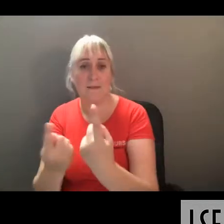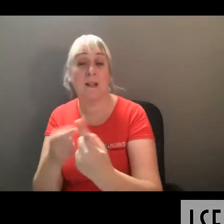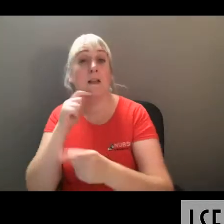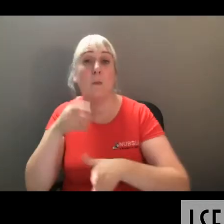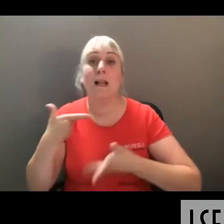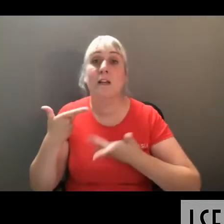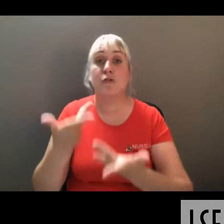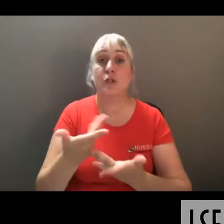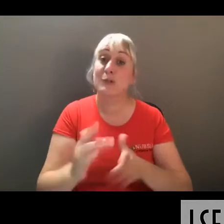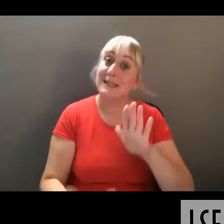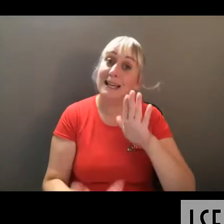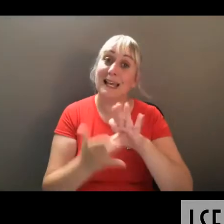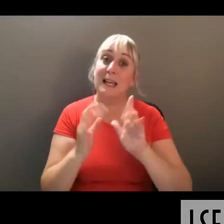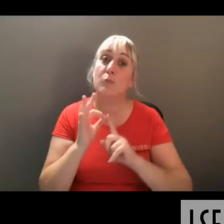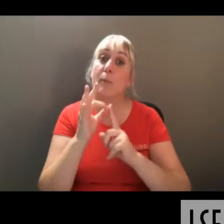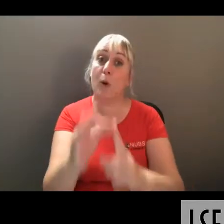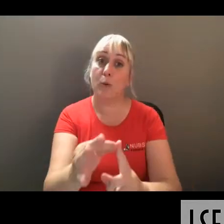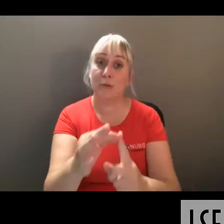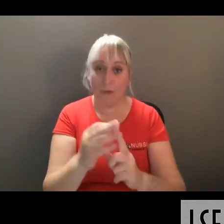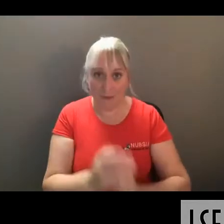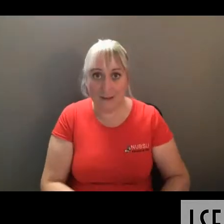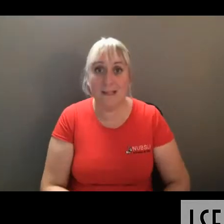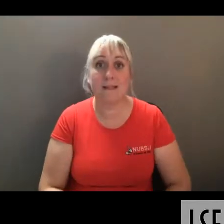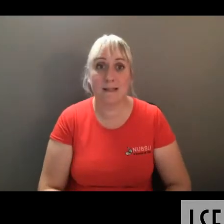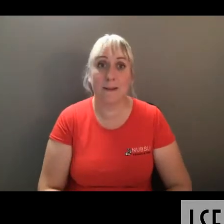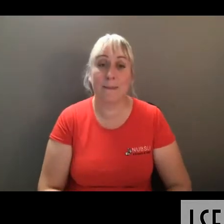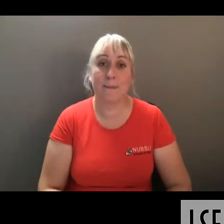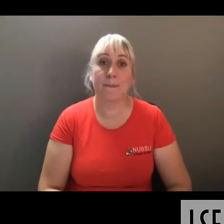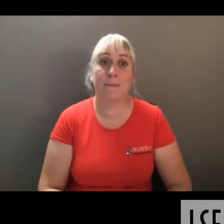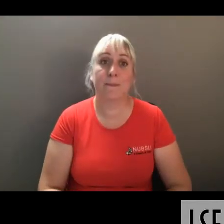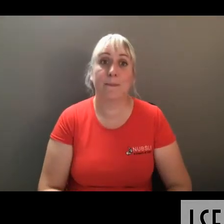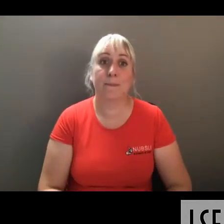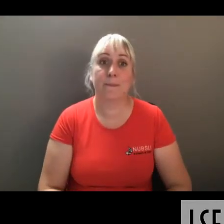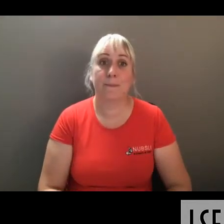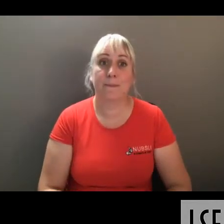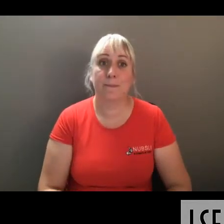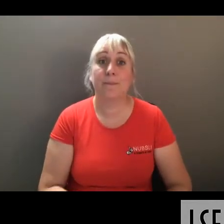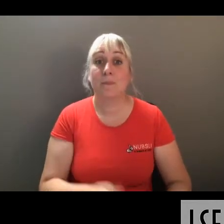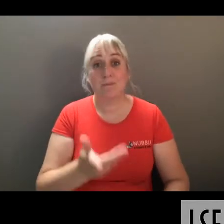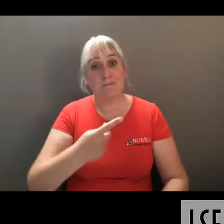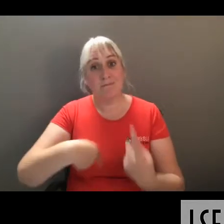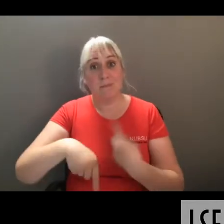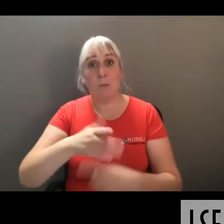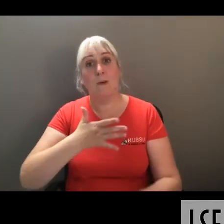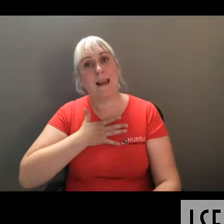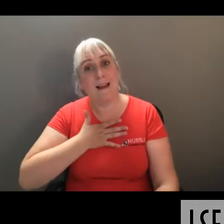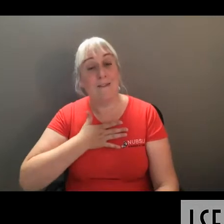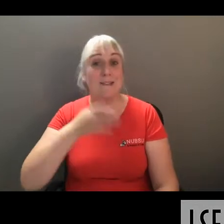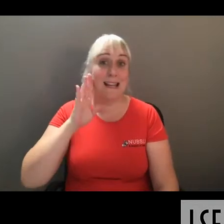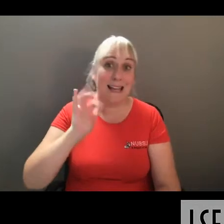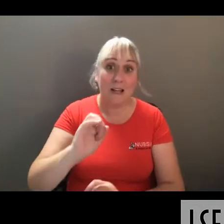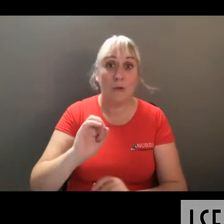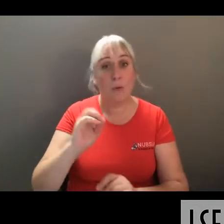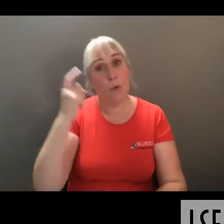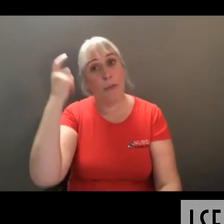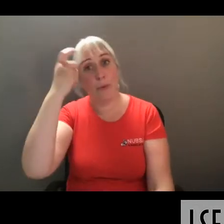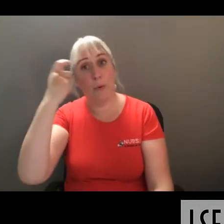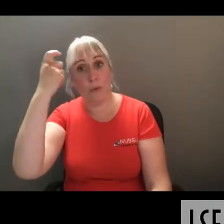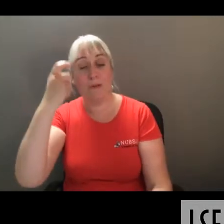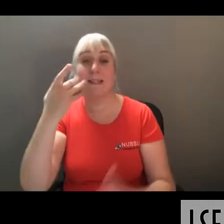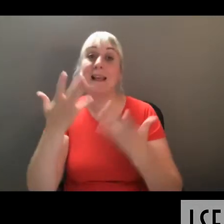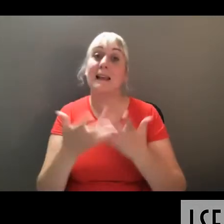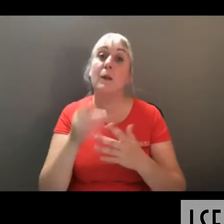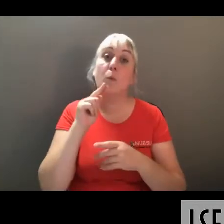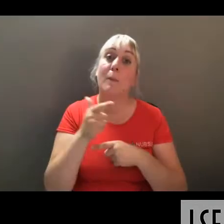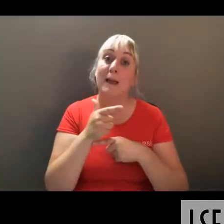that the Commission has come up with and that the commissioners would love to hear your thoughts and feedback on. We're doing that in the form of a video that I'm going